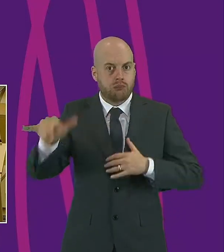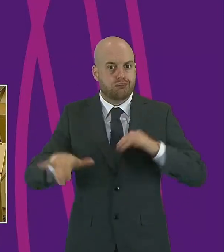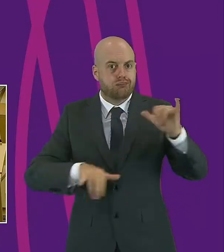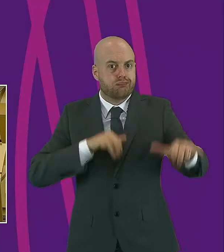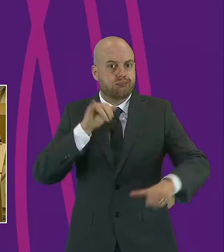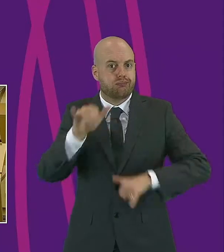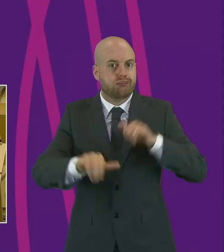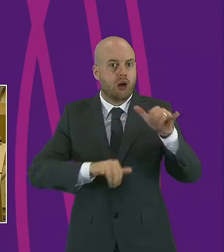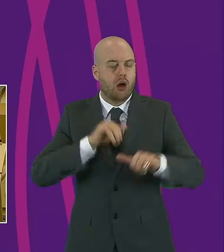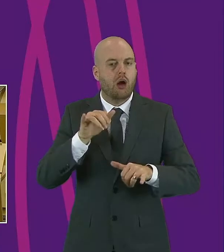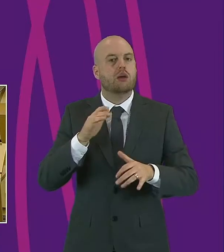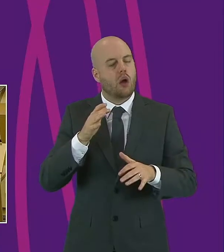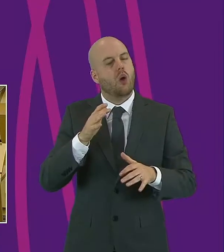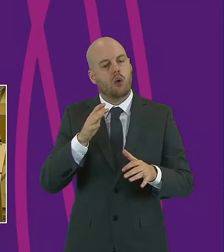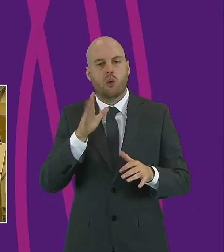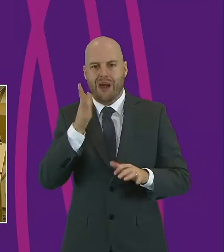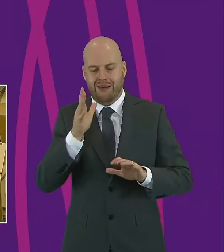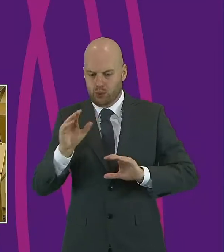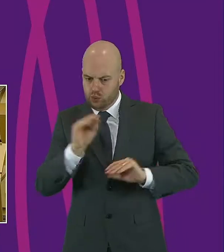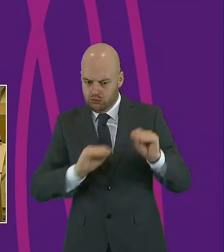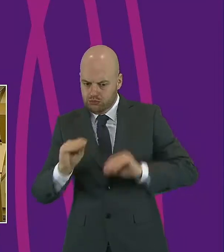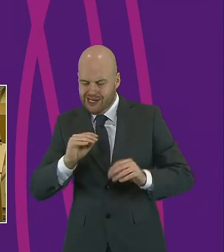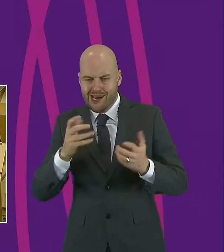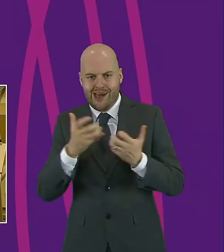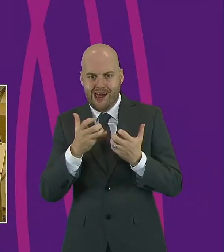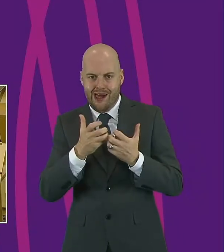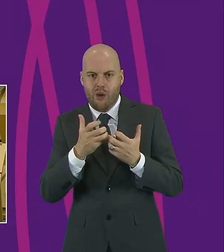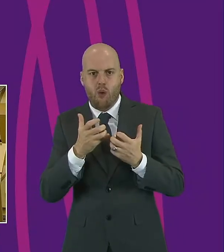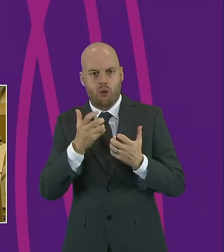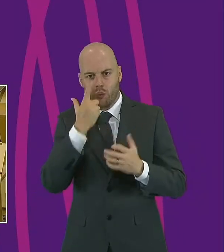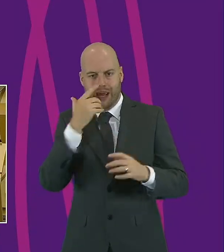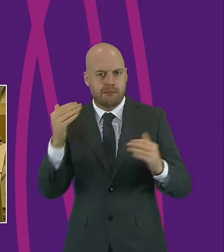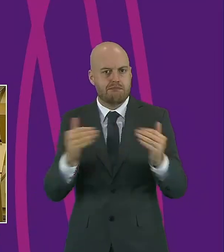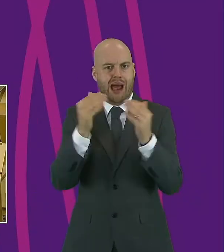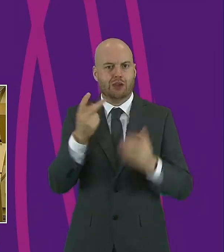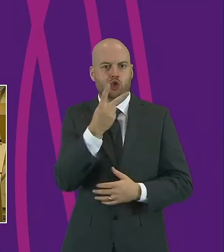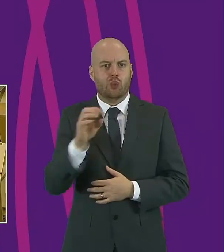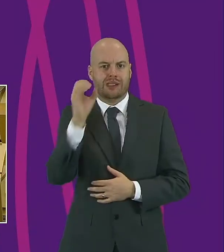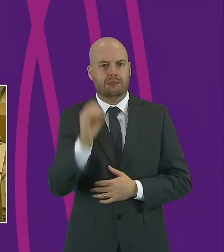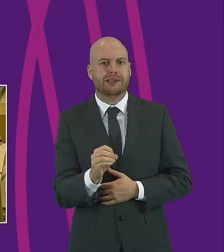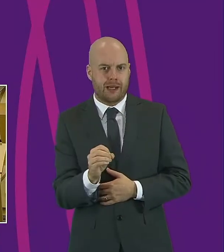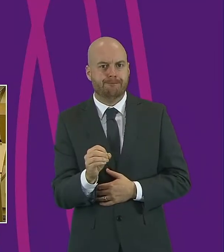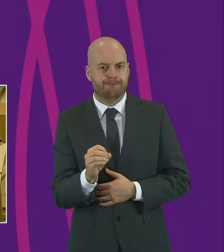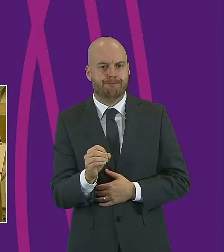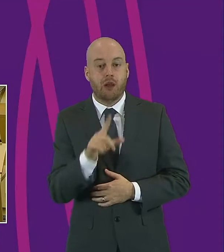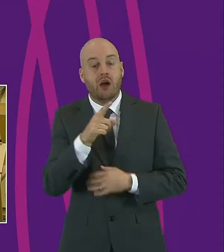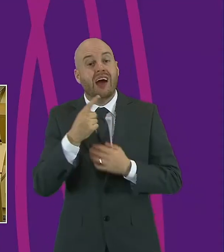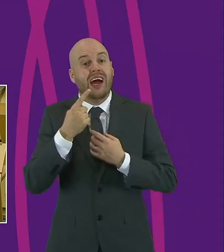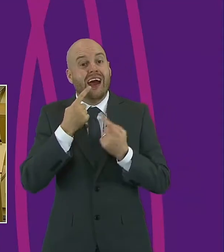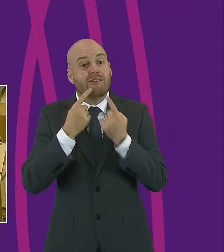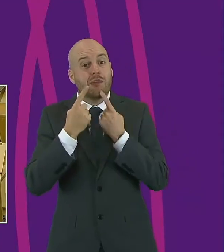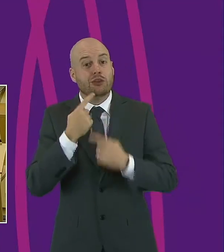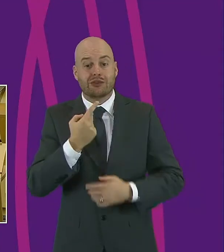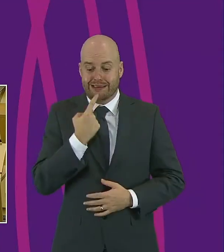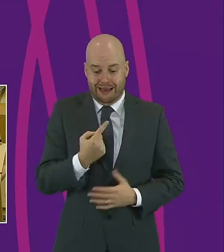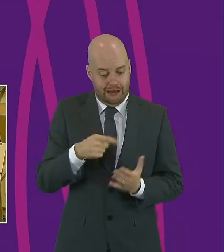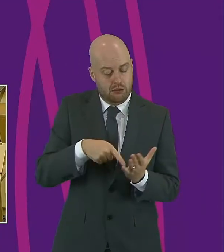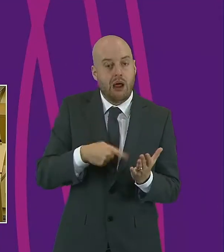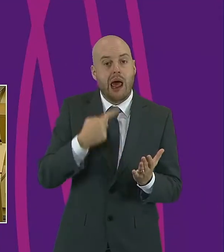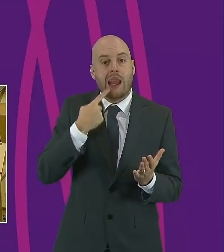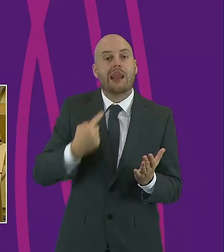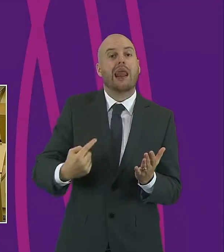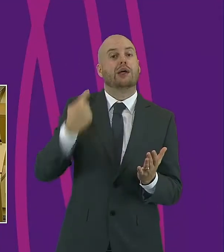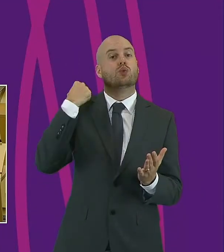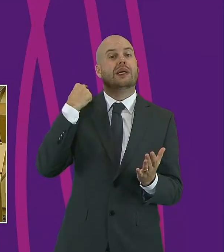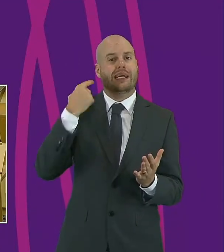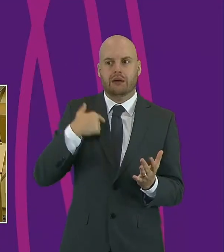than 20%. So we're looking at how we adjust that. In fact, data for last week shows that we contacted just over 1,000